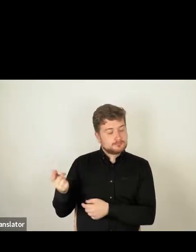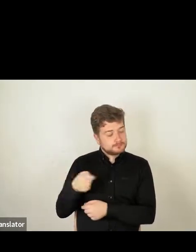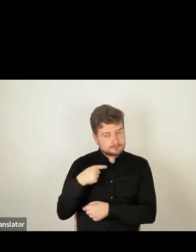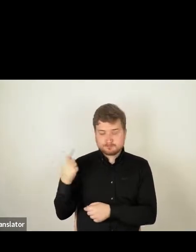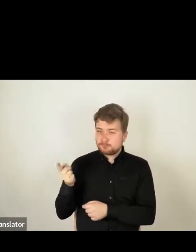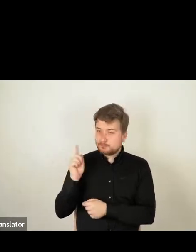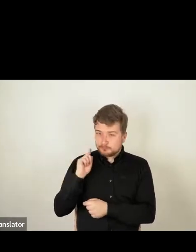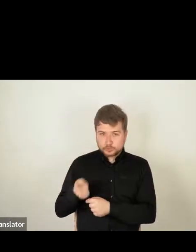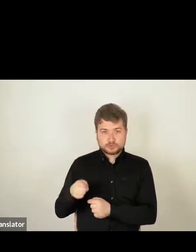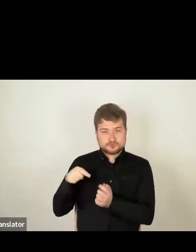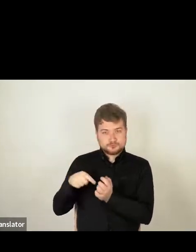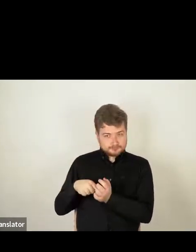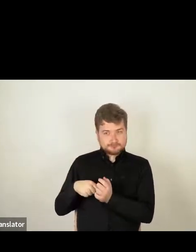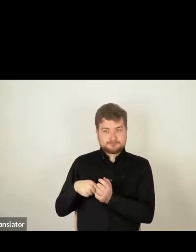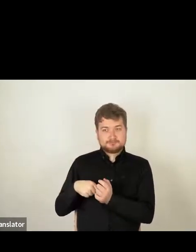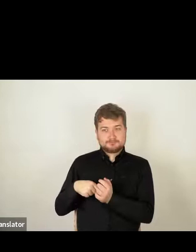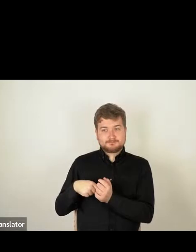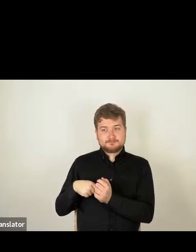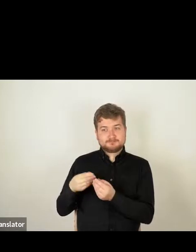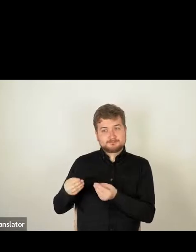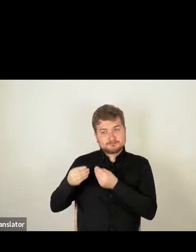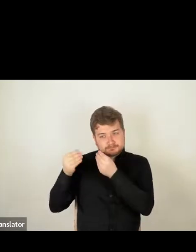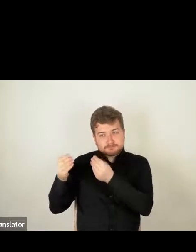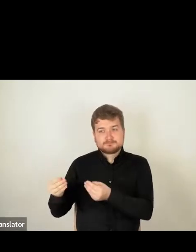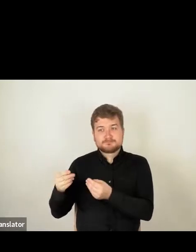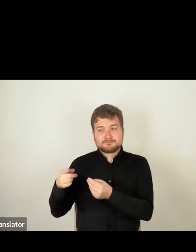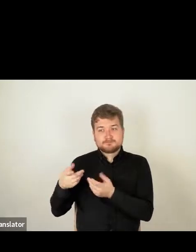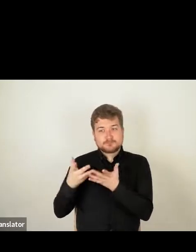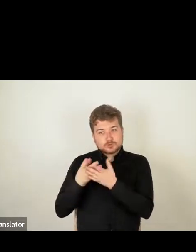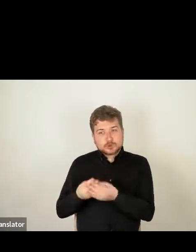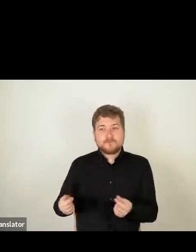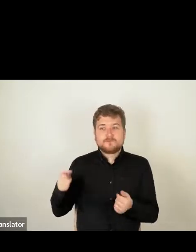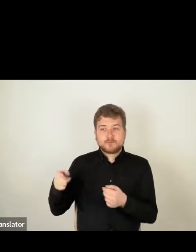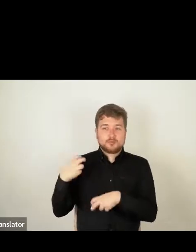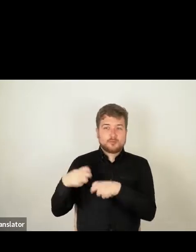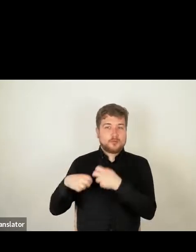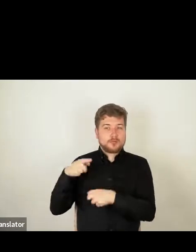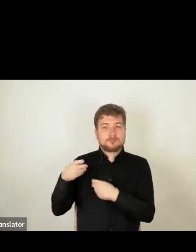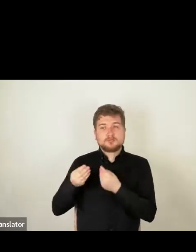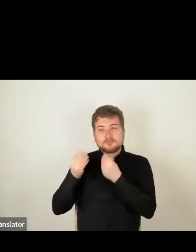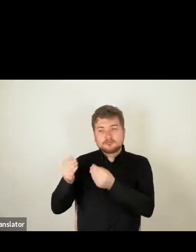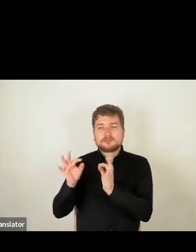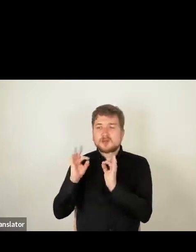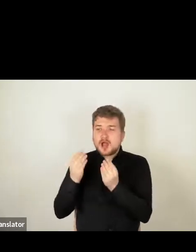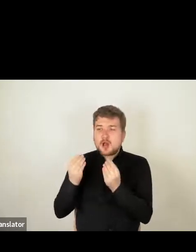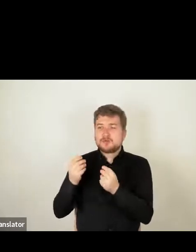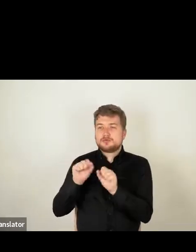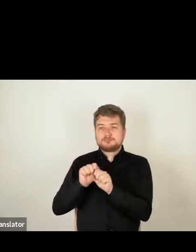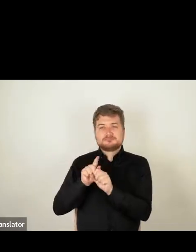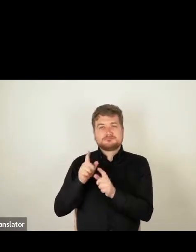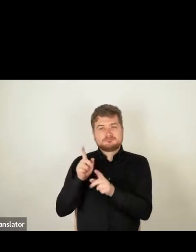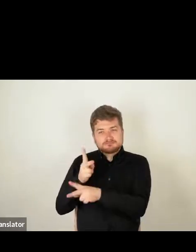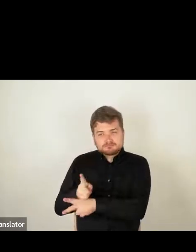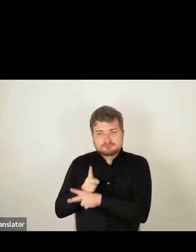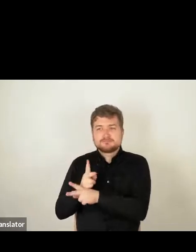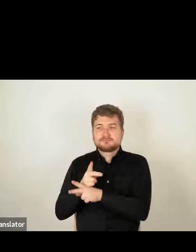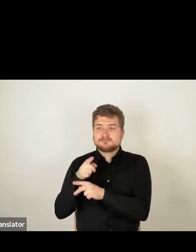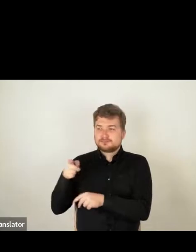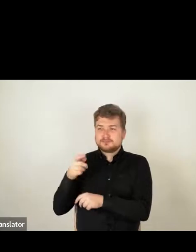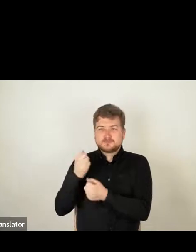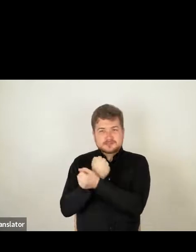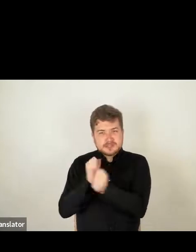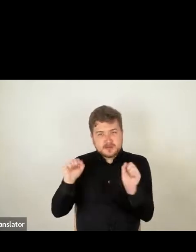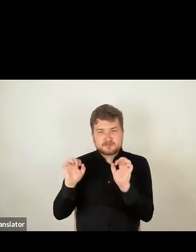general environmental safety mechanism. I think what you've heard and the wonderful graphs you've seen from